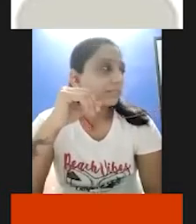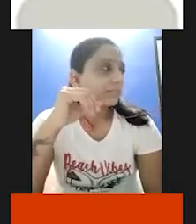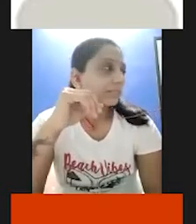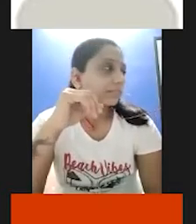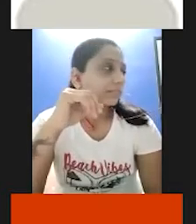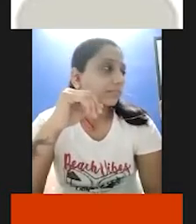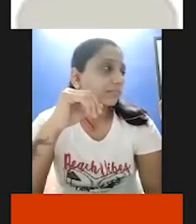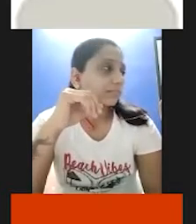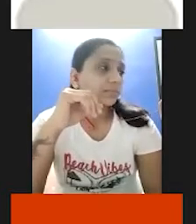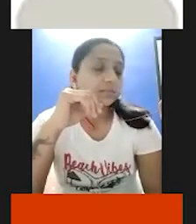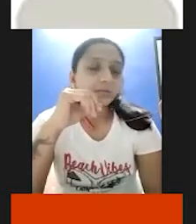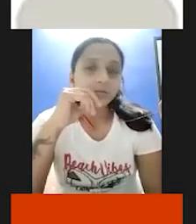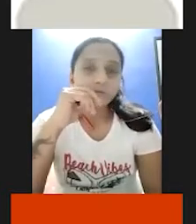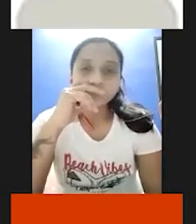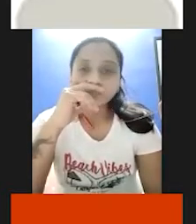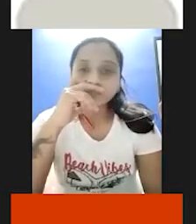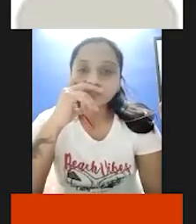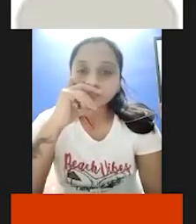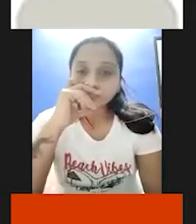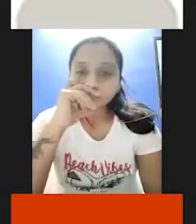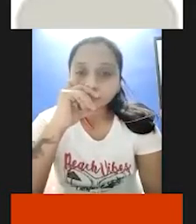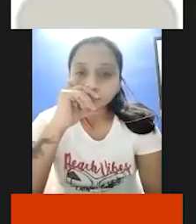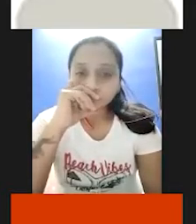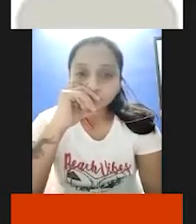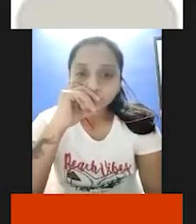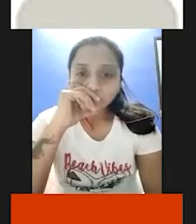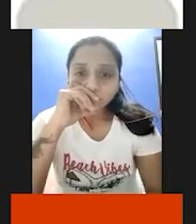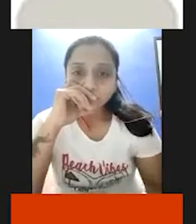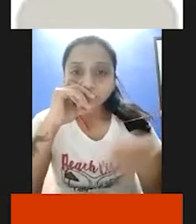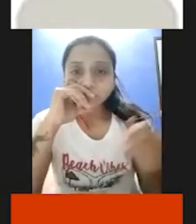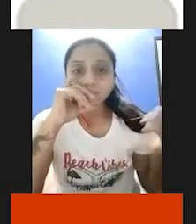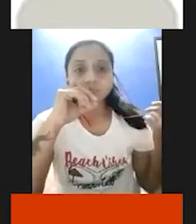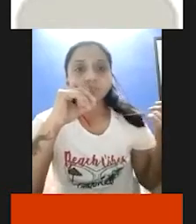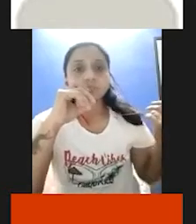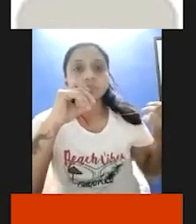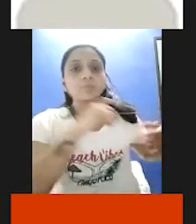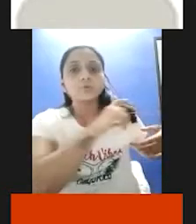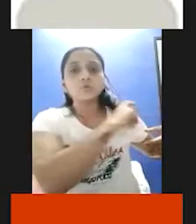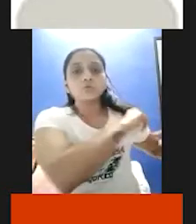And there's one more thing that I would like to add is that in India,